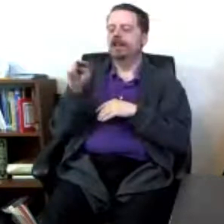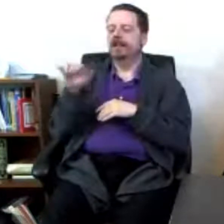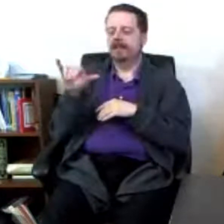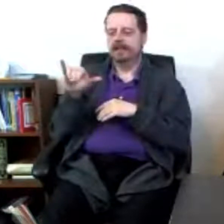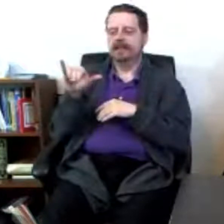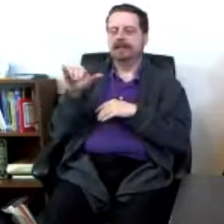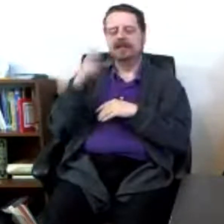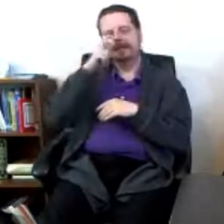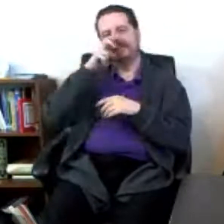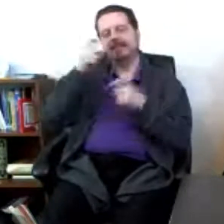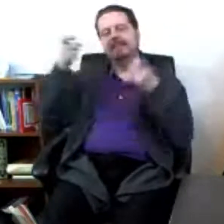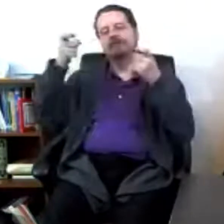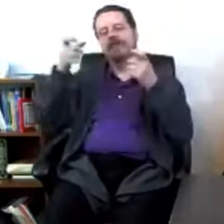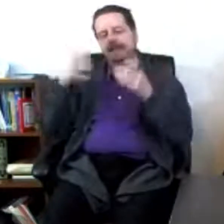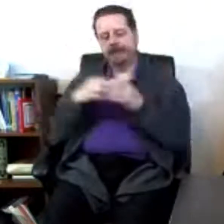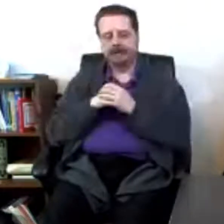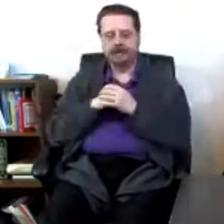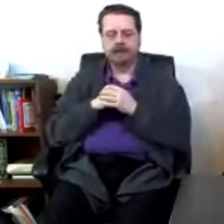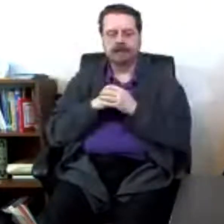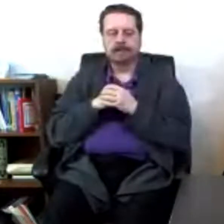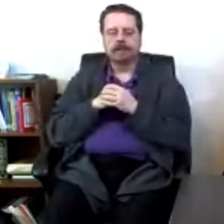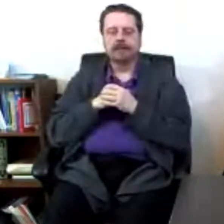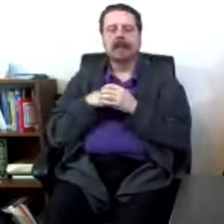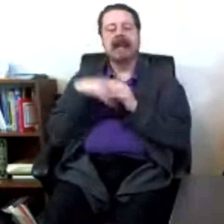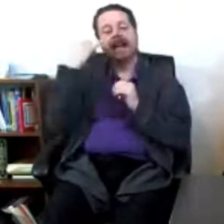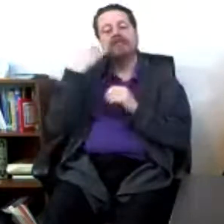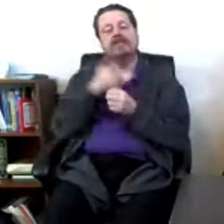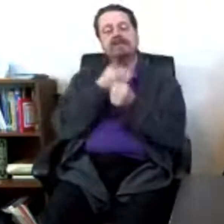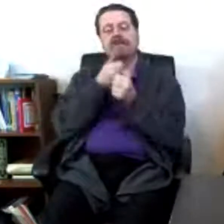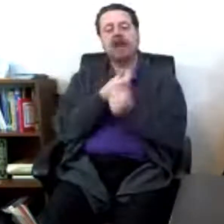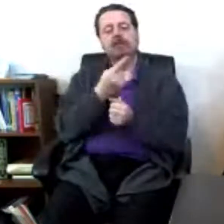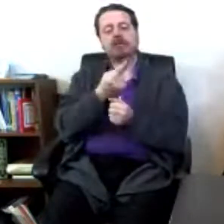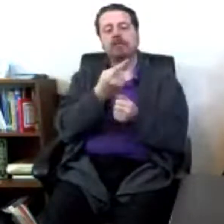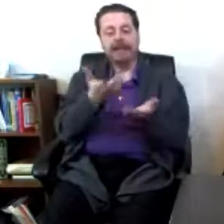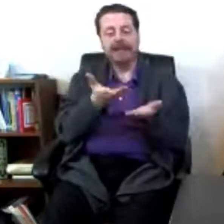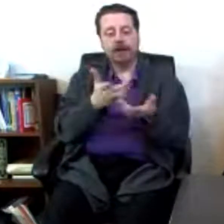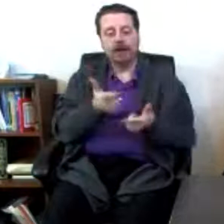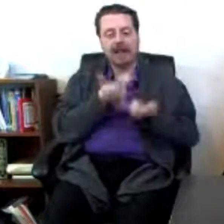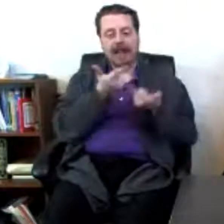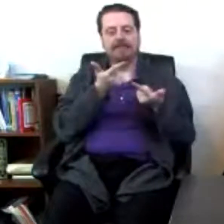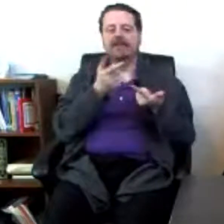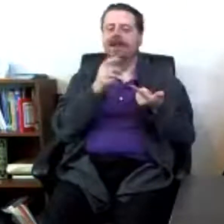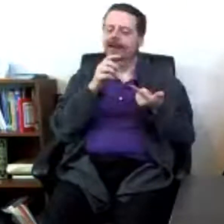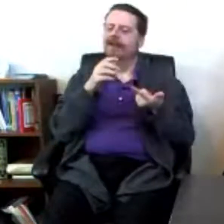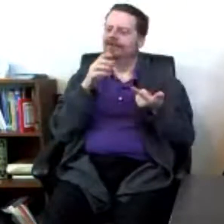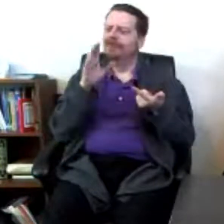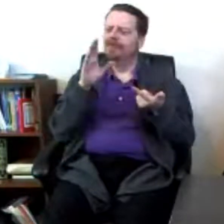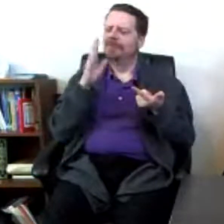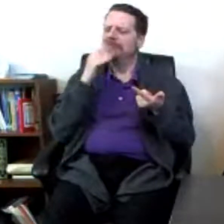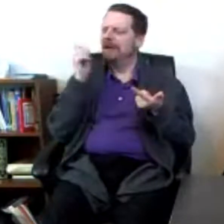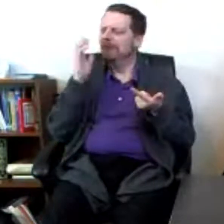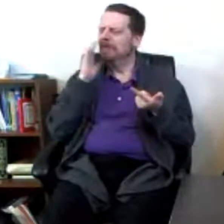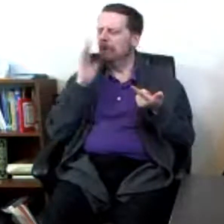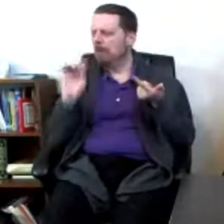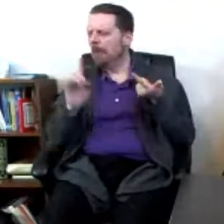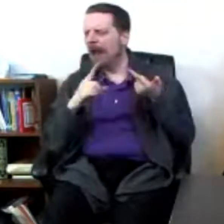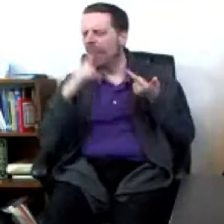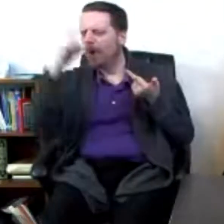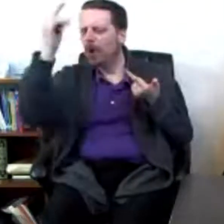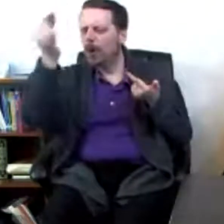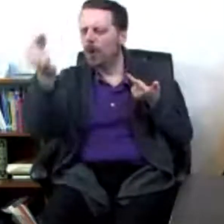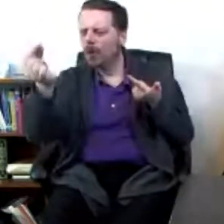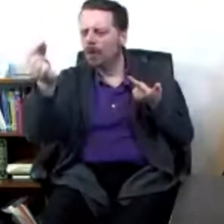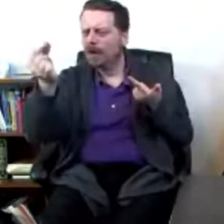Likewise, if I follow anyone in this life, I better know where he's heading.